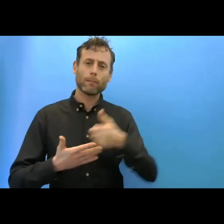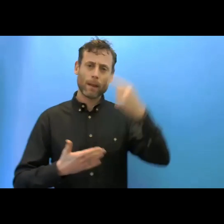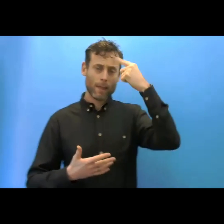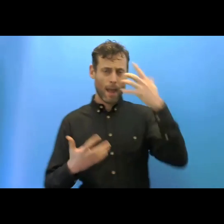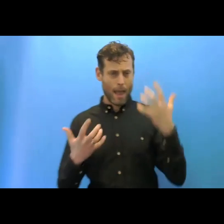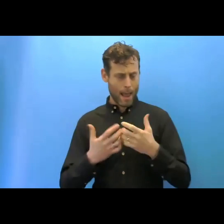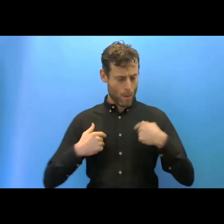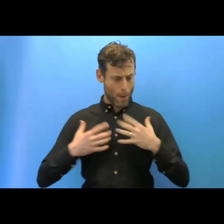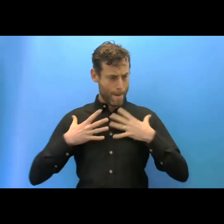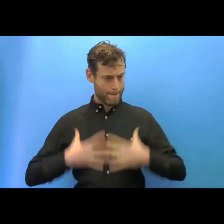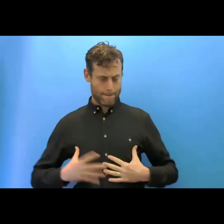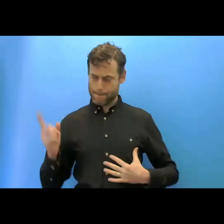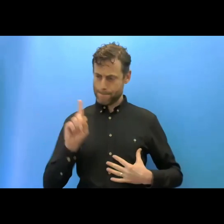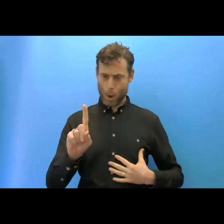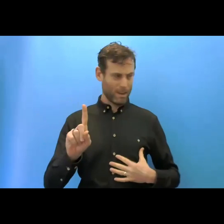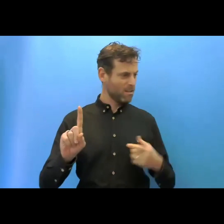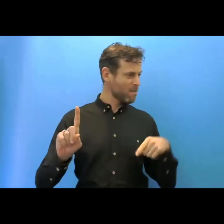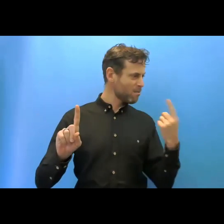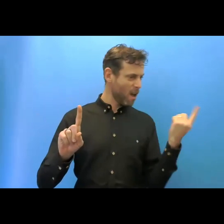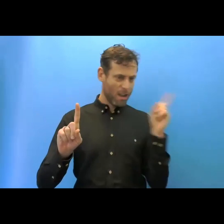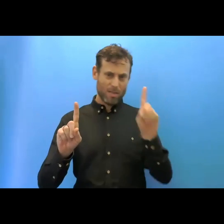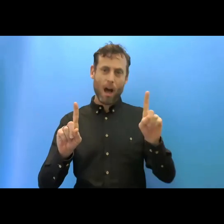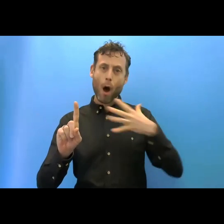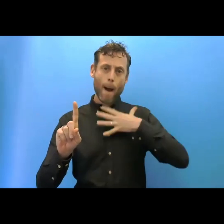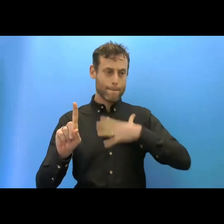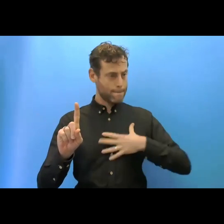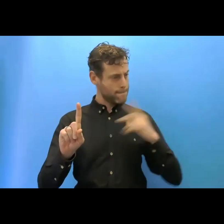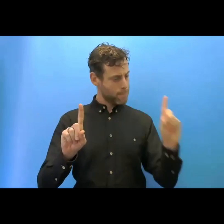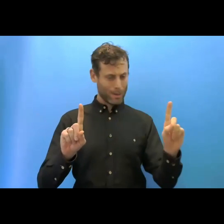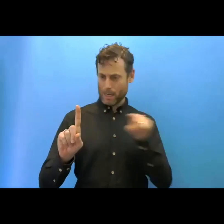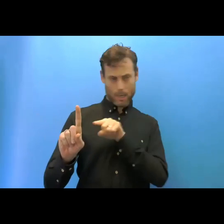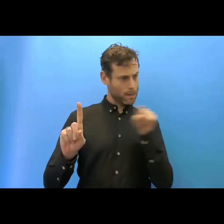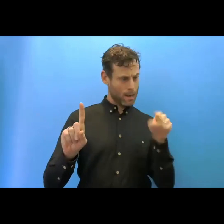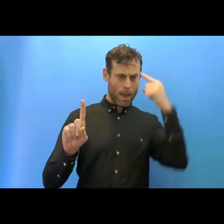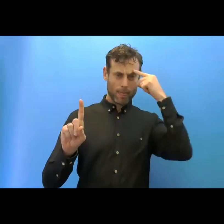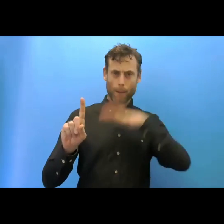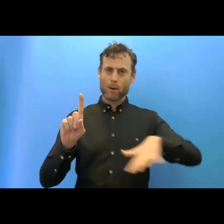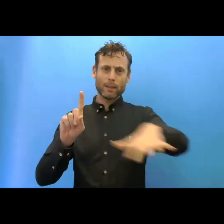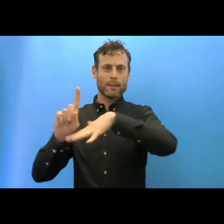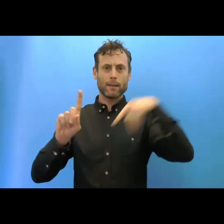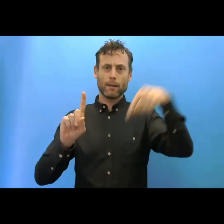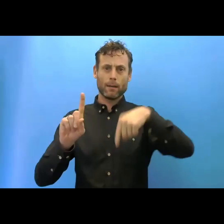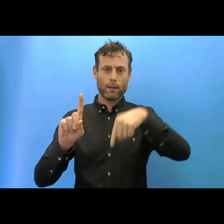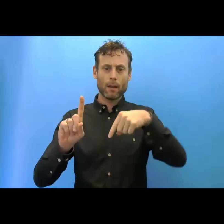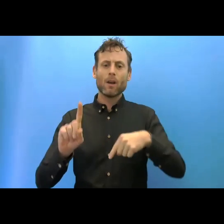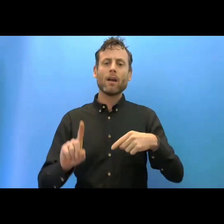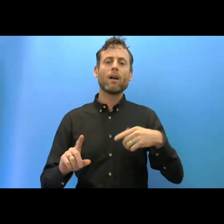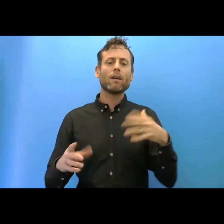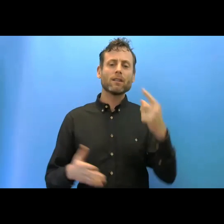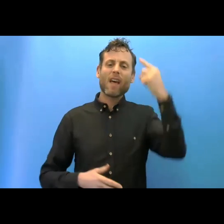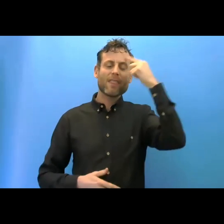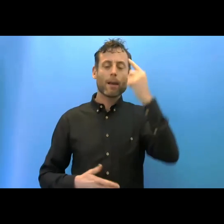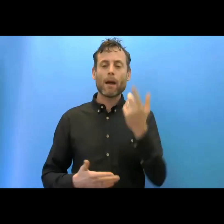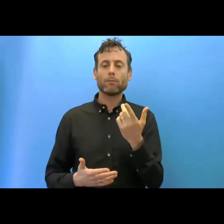of others against the world that we all live in, and to create sort of absurd, unexpected